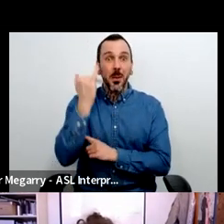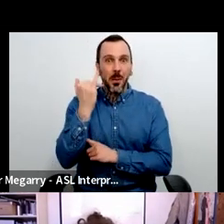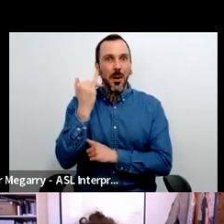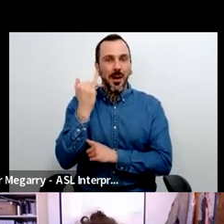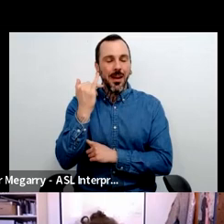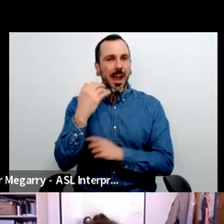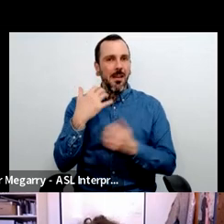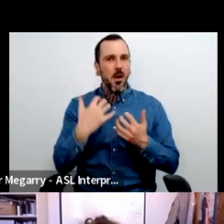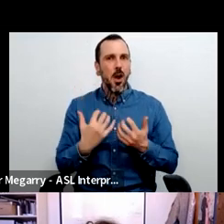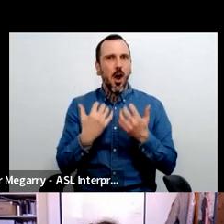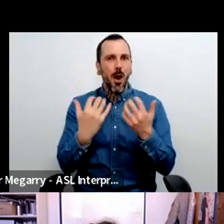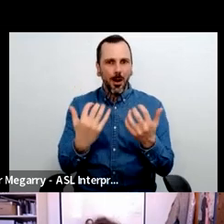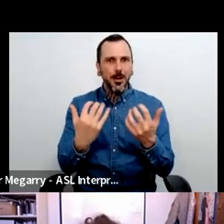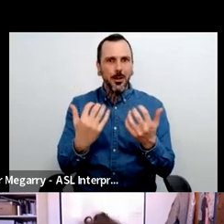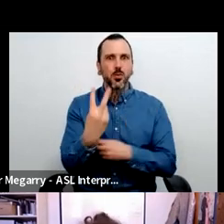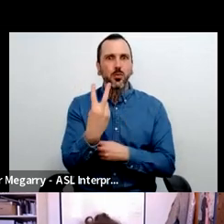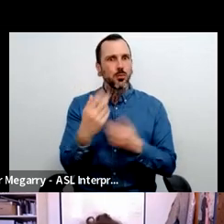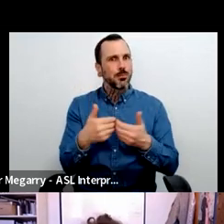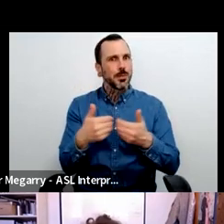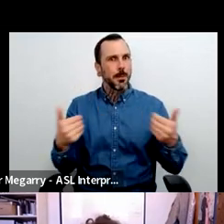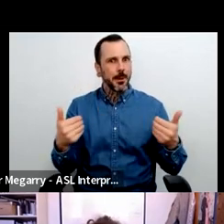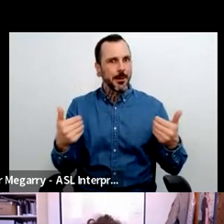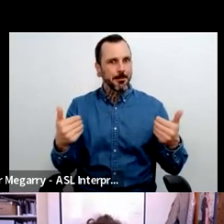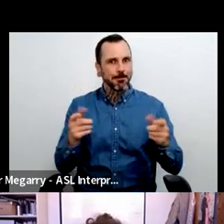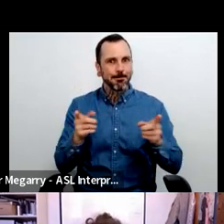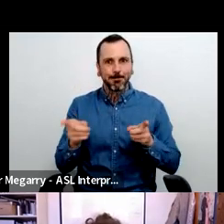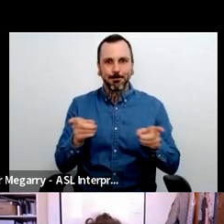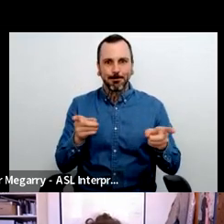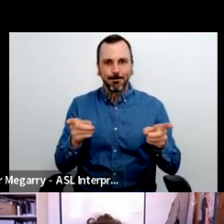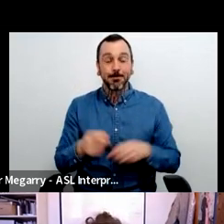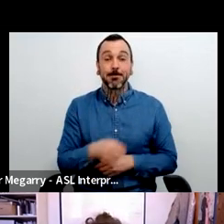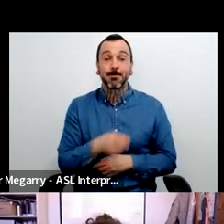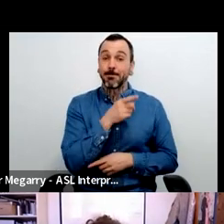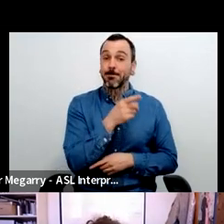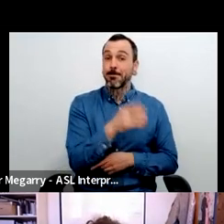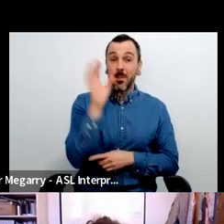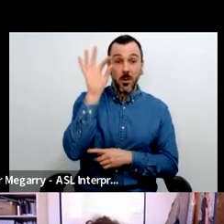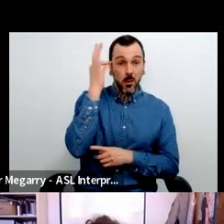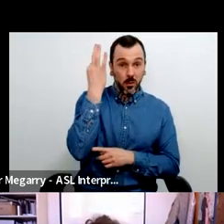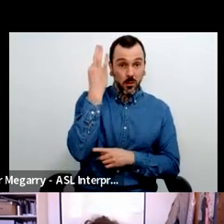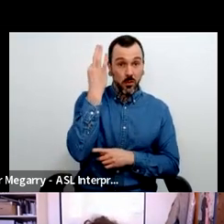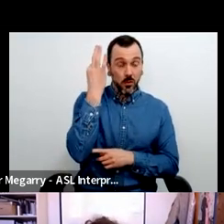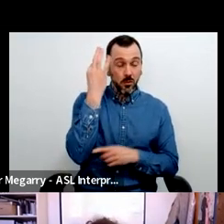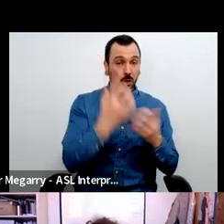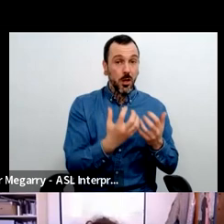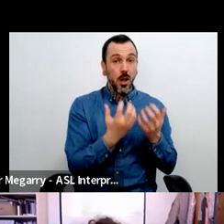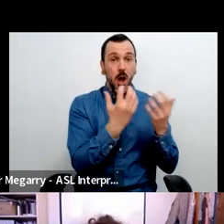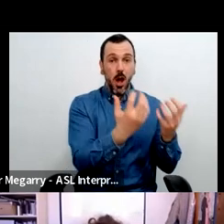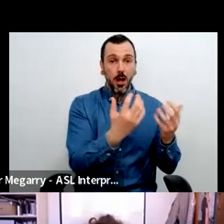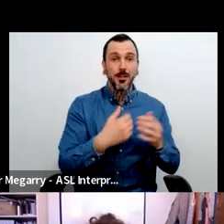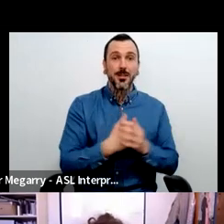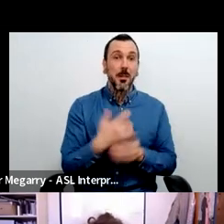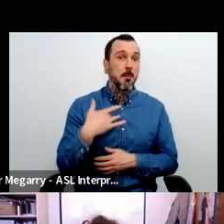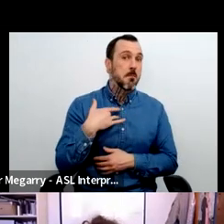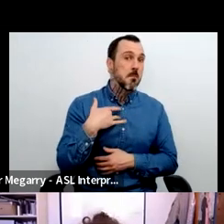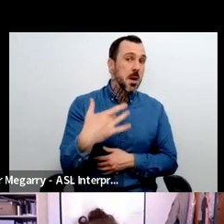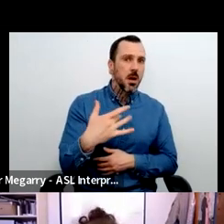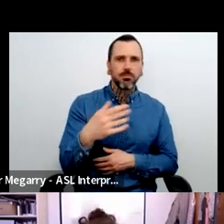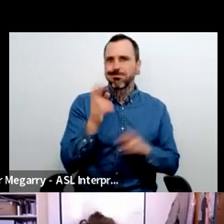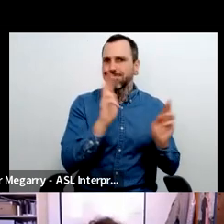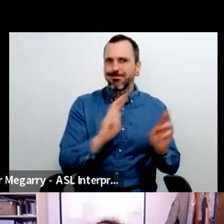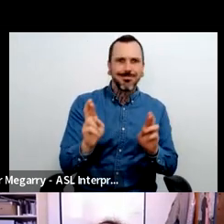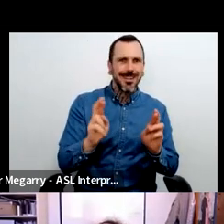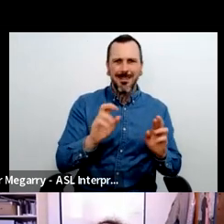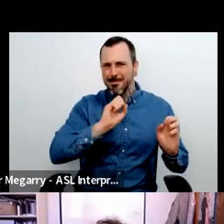and anecdotally, I can say that the French theater goers are much more ready to go